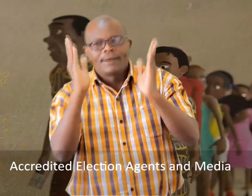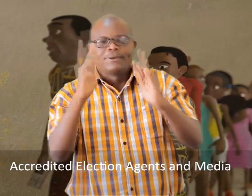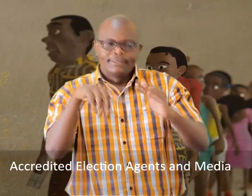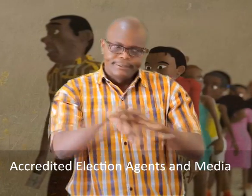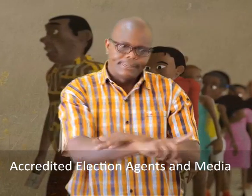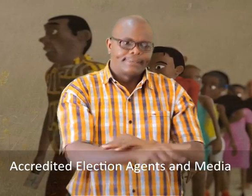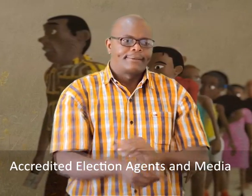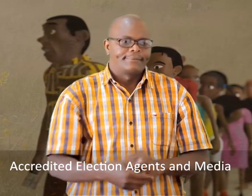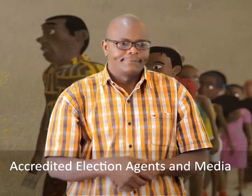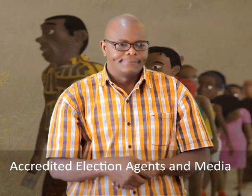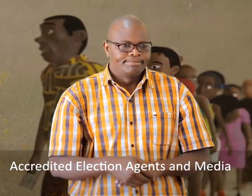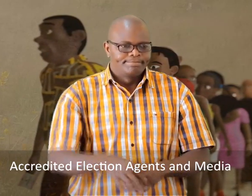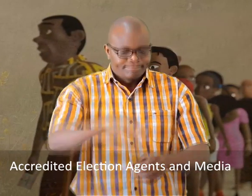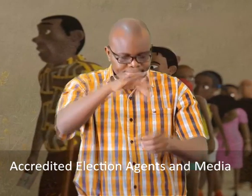Accredited election agents and media,